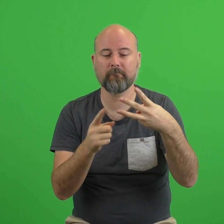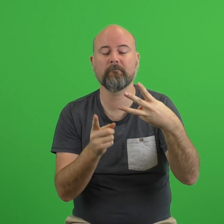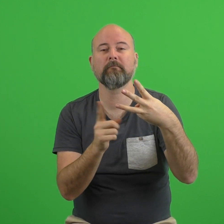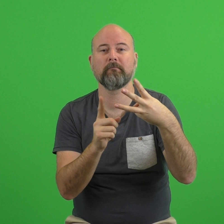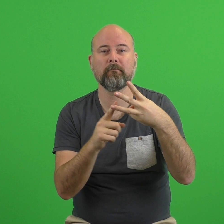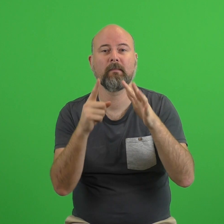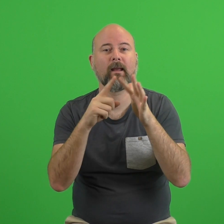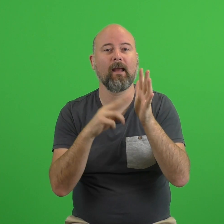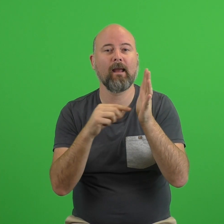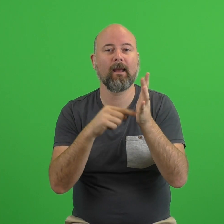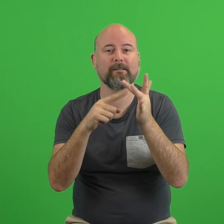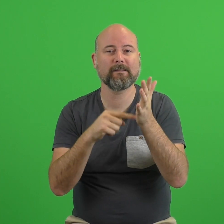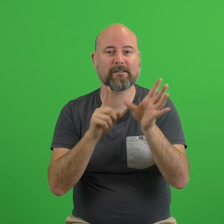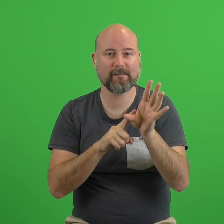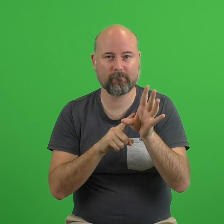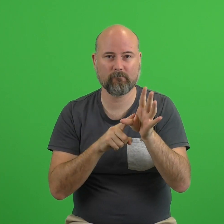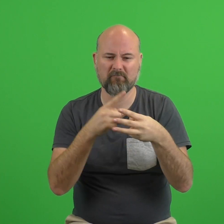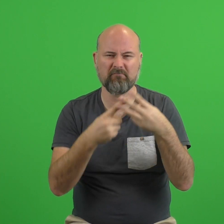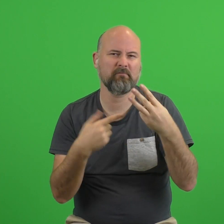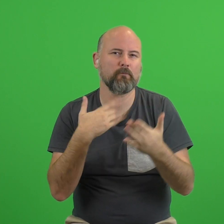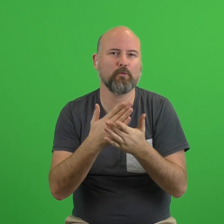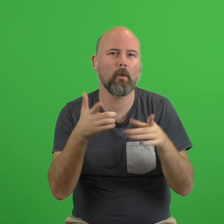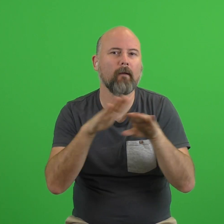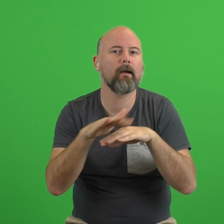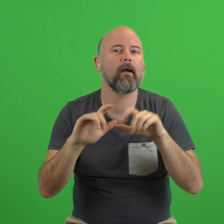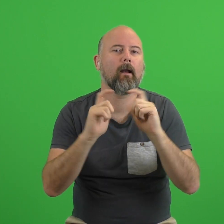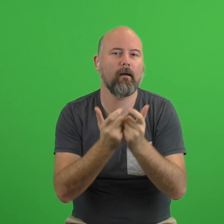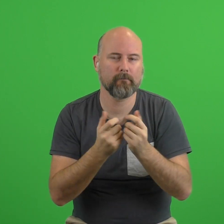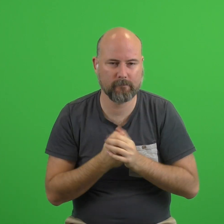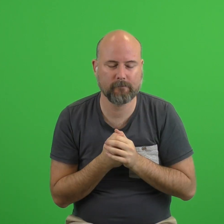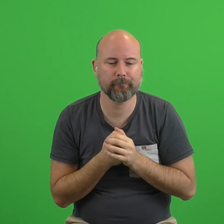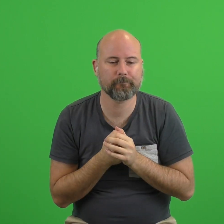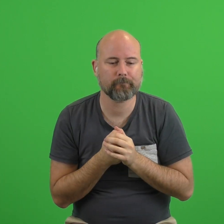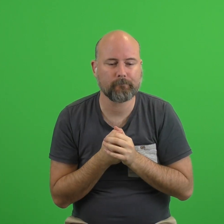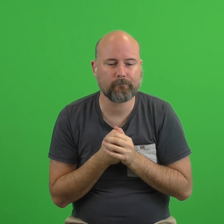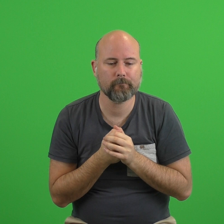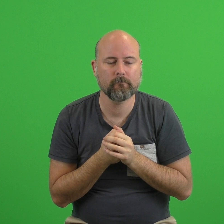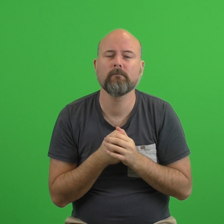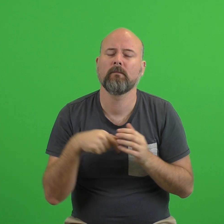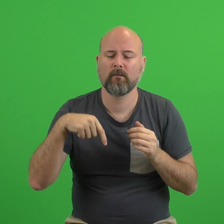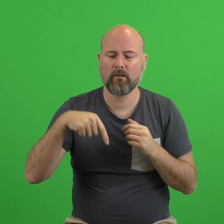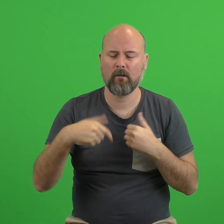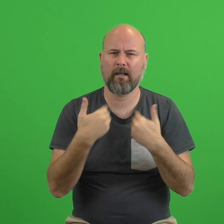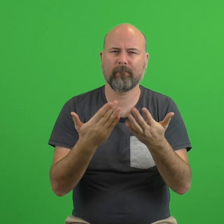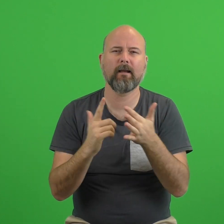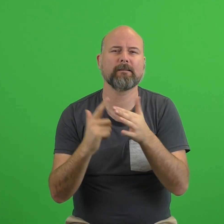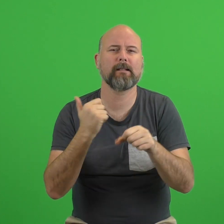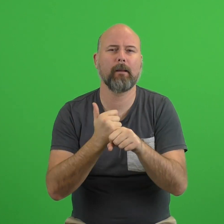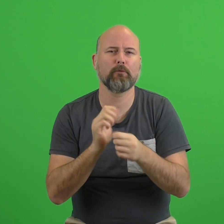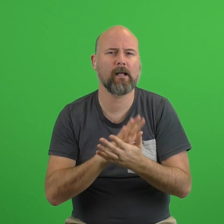signs, and we have entity signs as well. And I'm sure we will cover all of these in class.